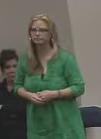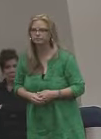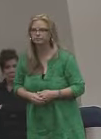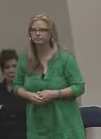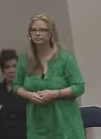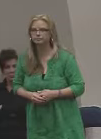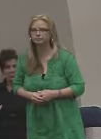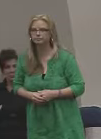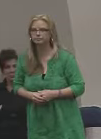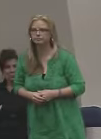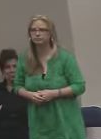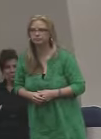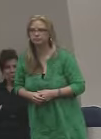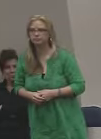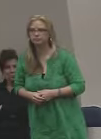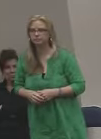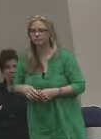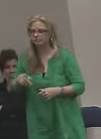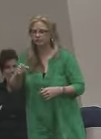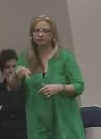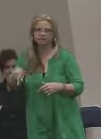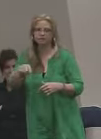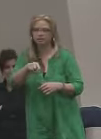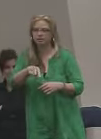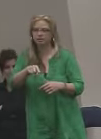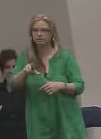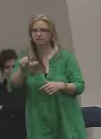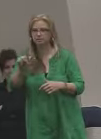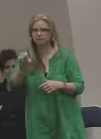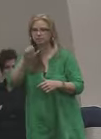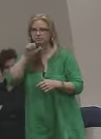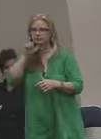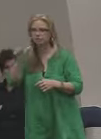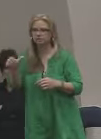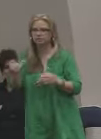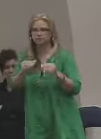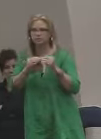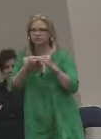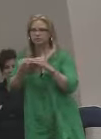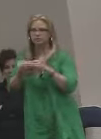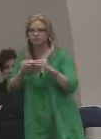There was a big injustice that was done there.